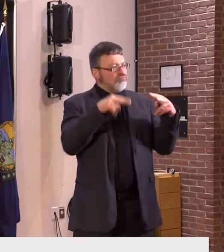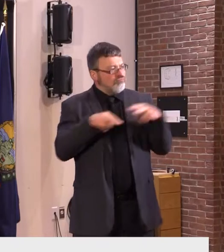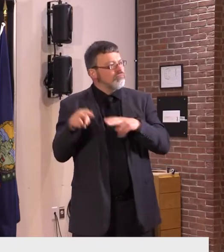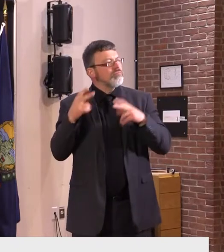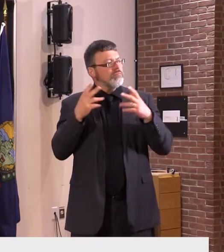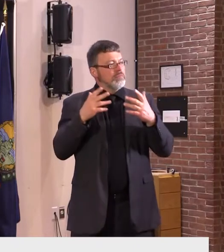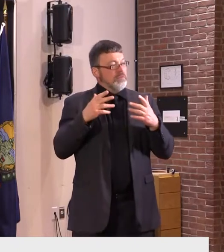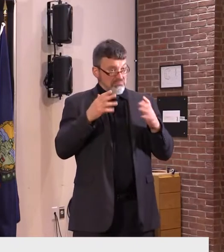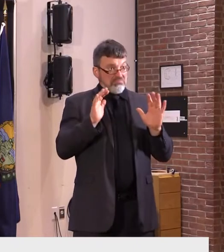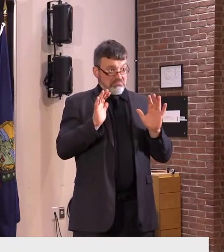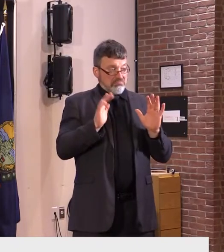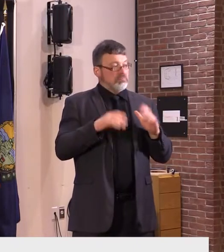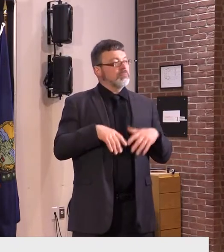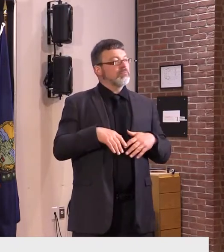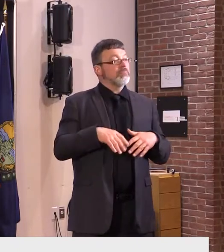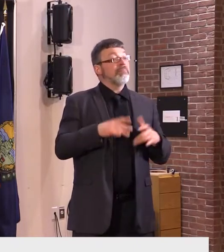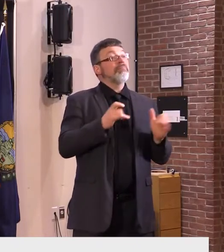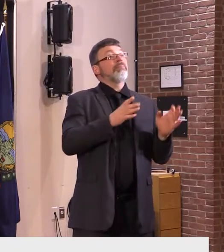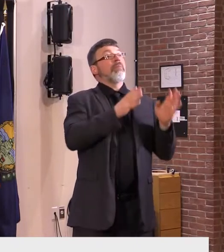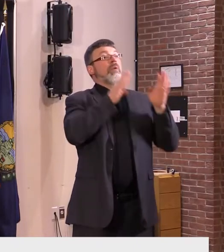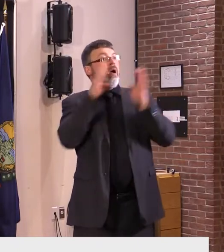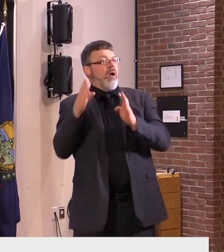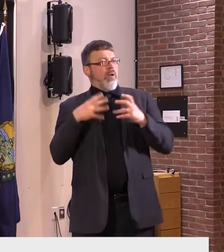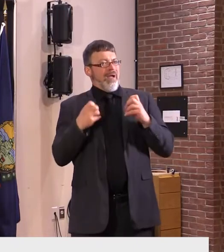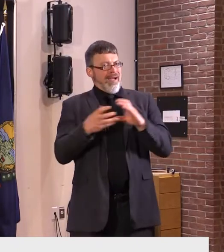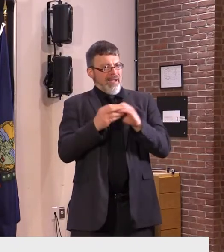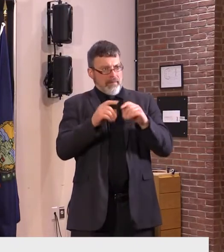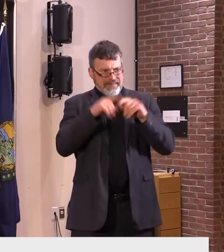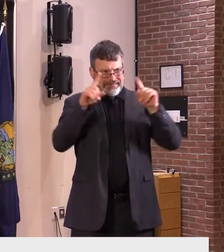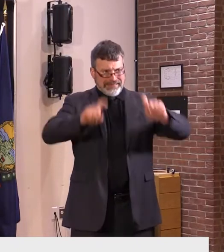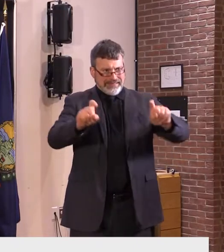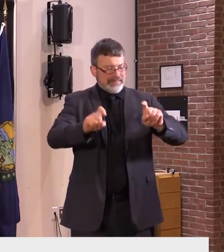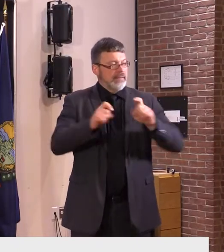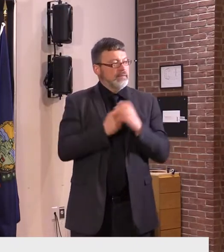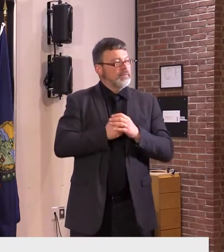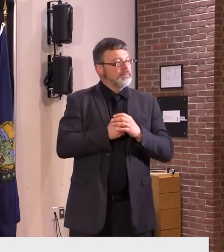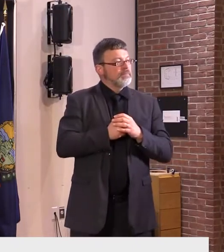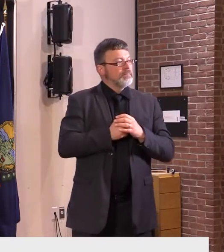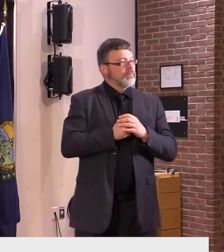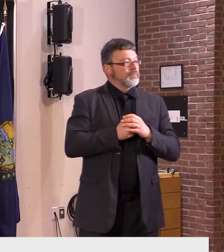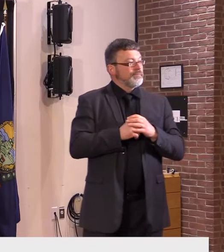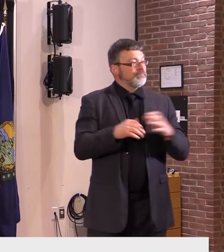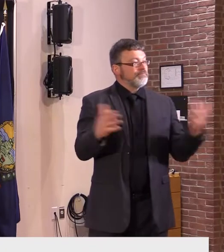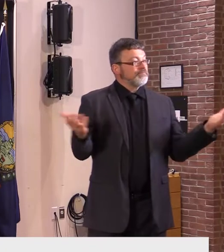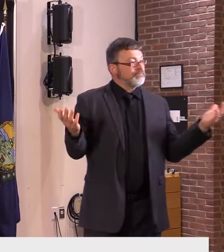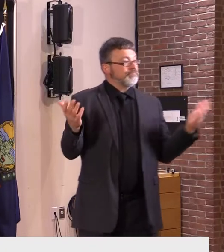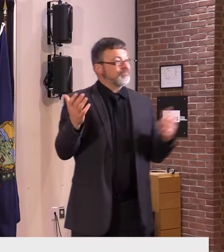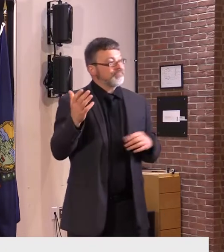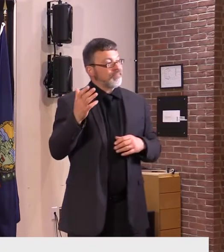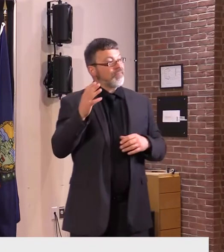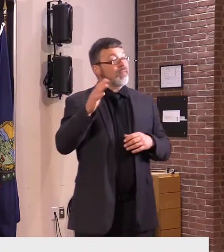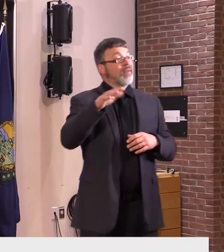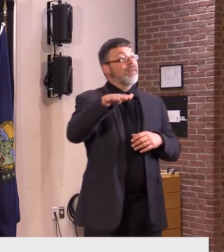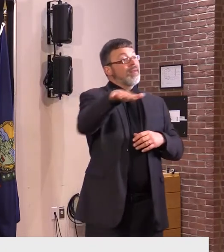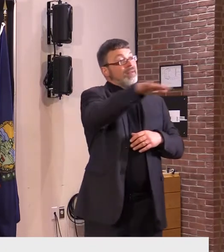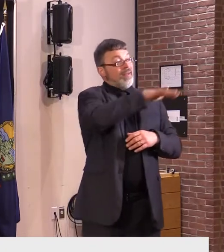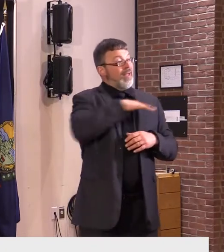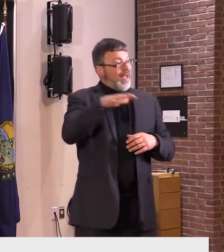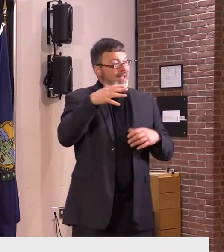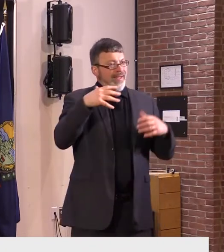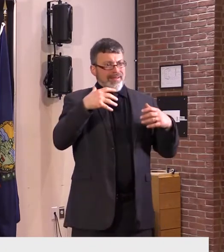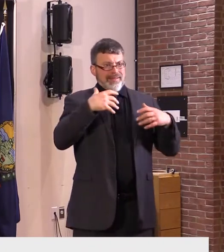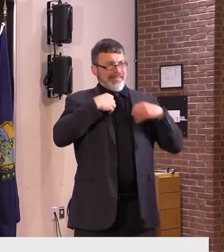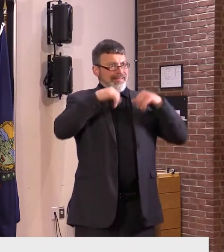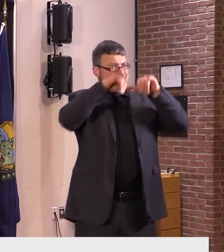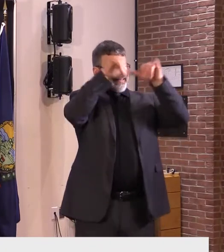pandemic and incorporate our COVID work into the regular day-to-day public health work, we continue to evaluate how we can make sure